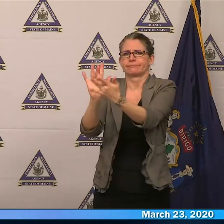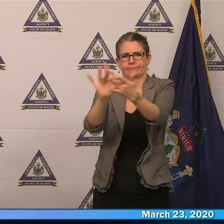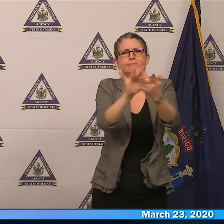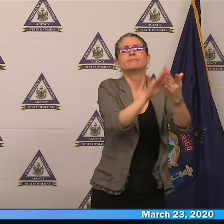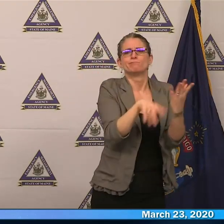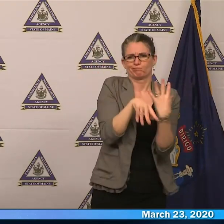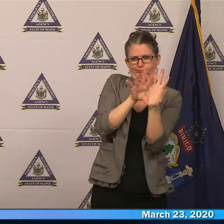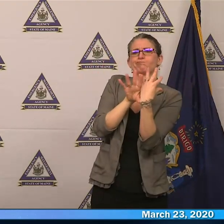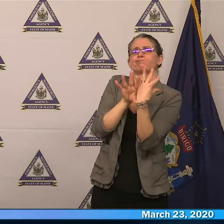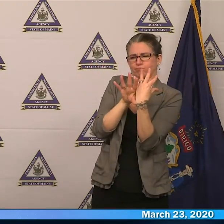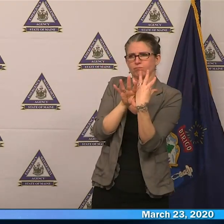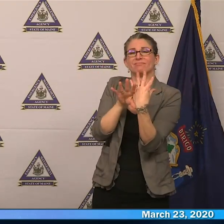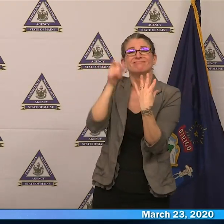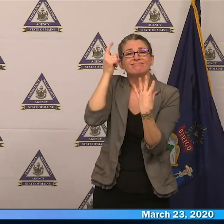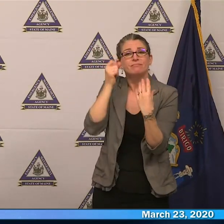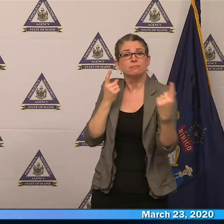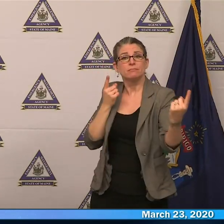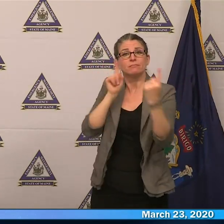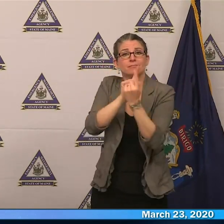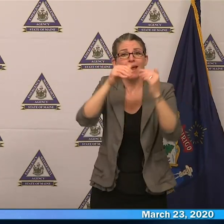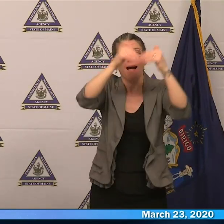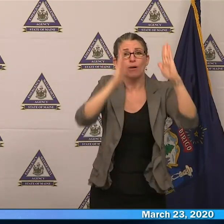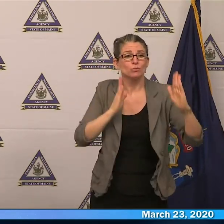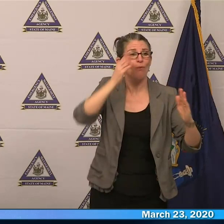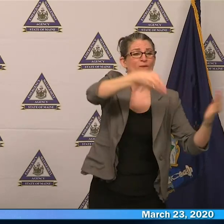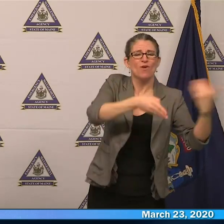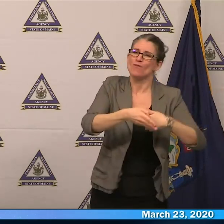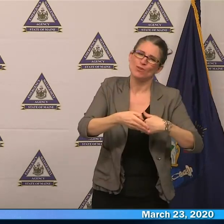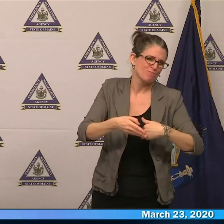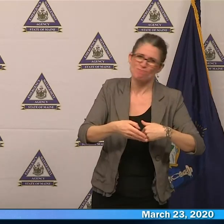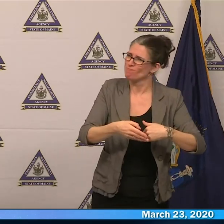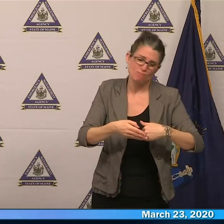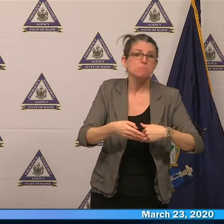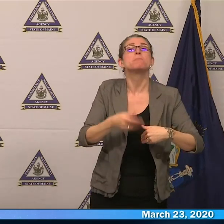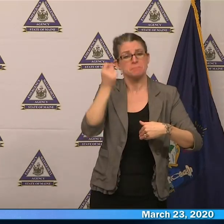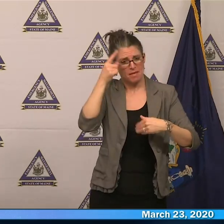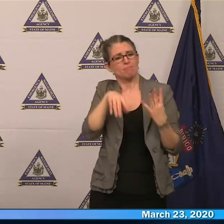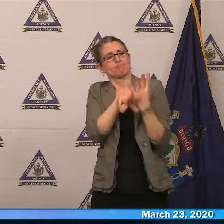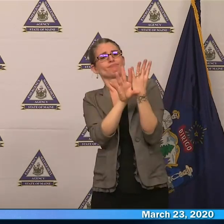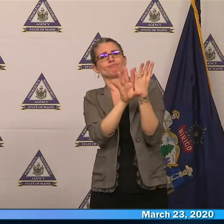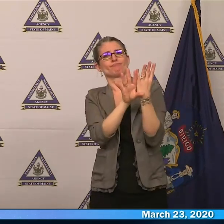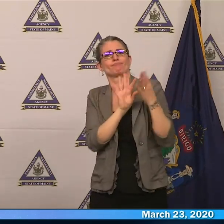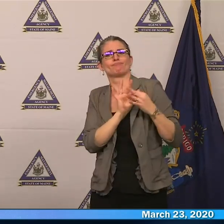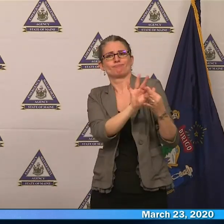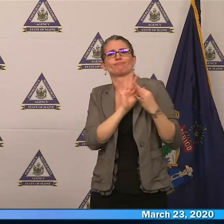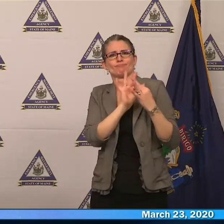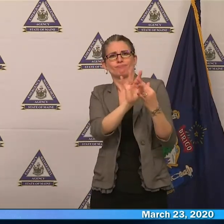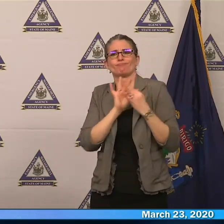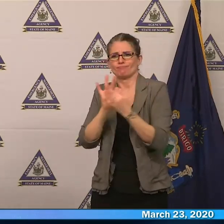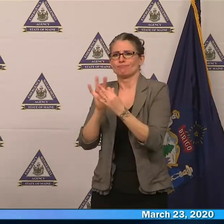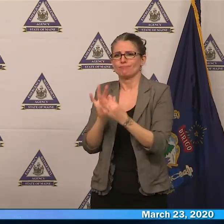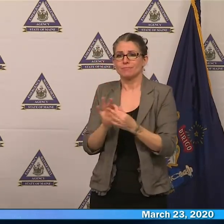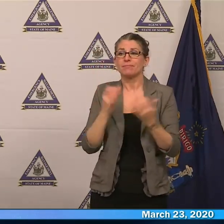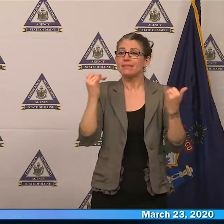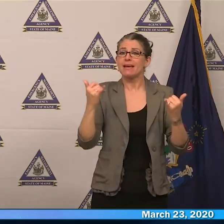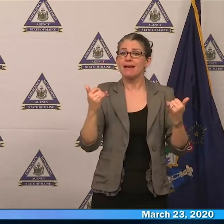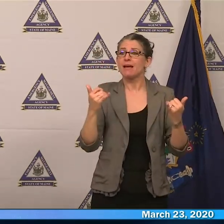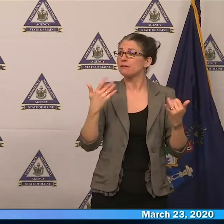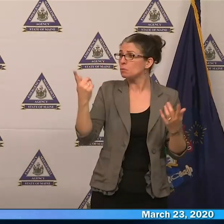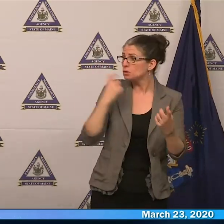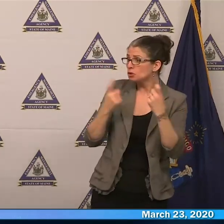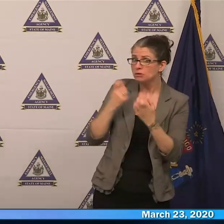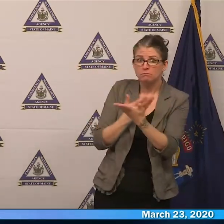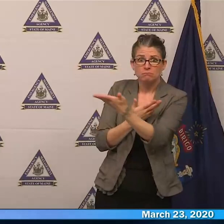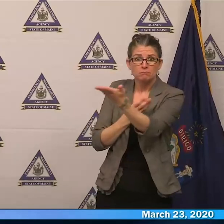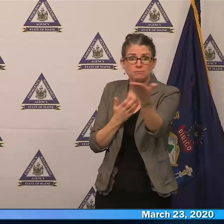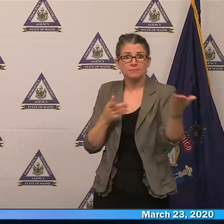not there with you. So with that, I'd like to take any questions you may have. Yes. With the numbers continuing to